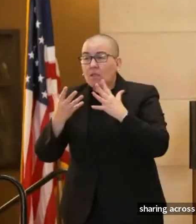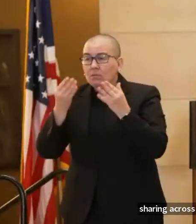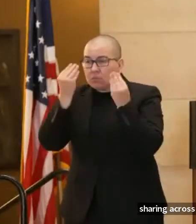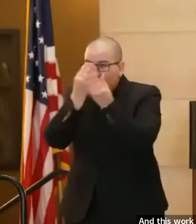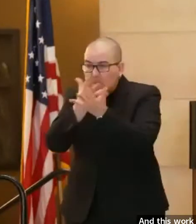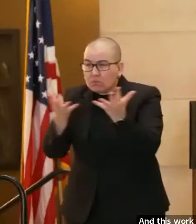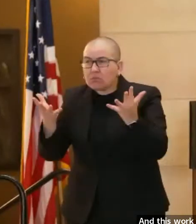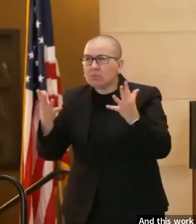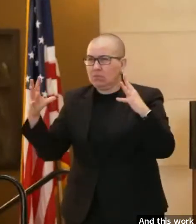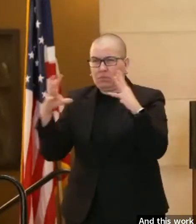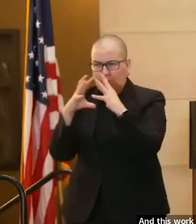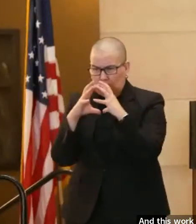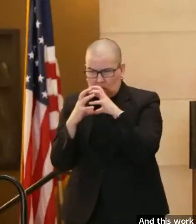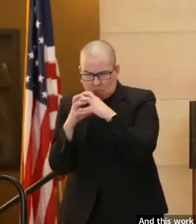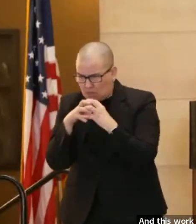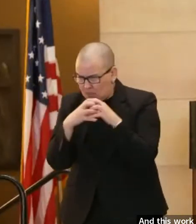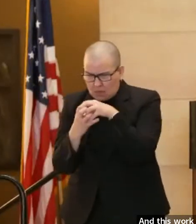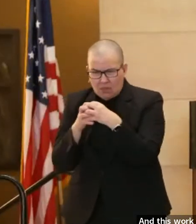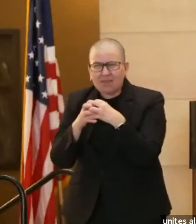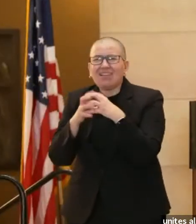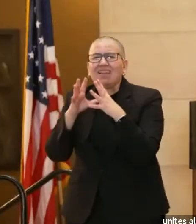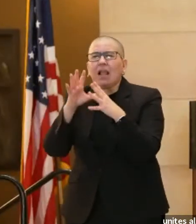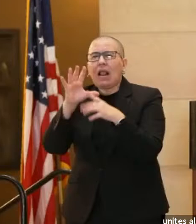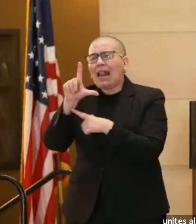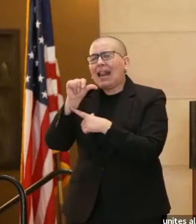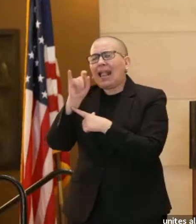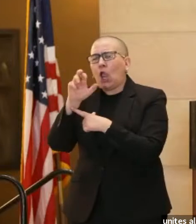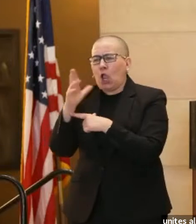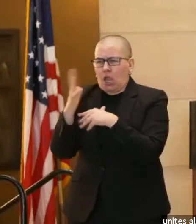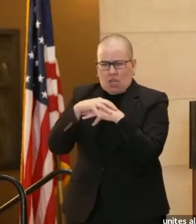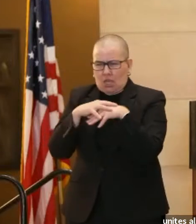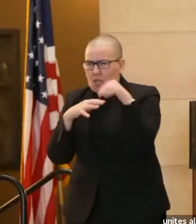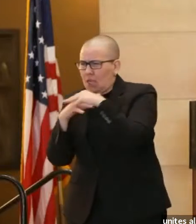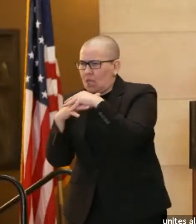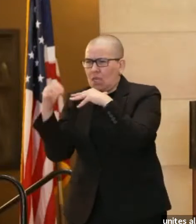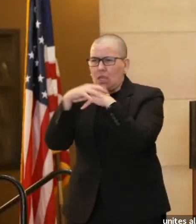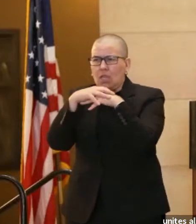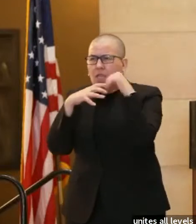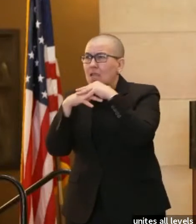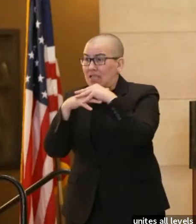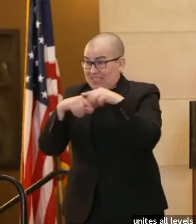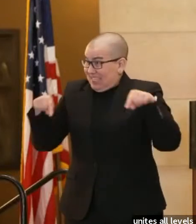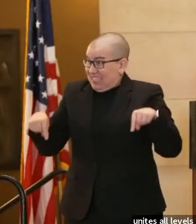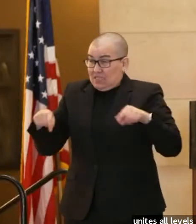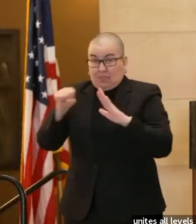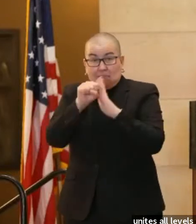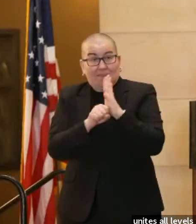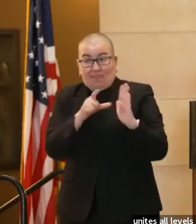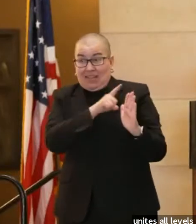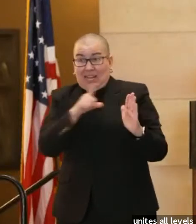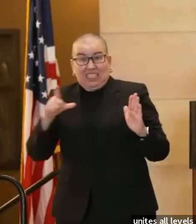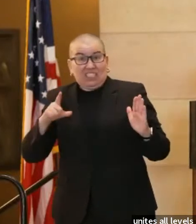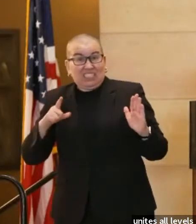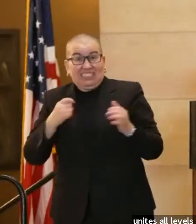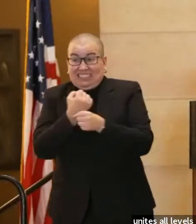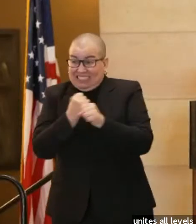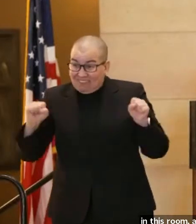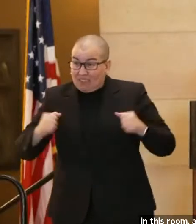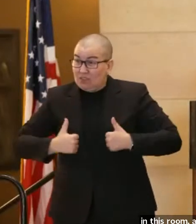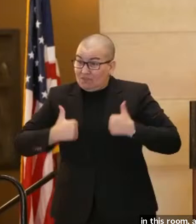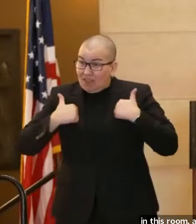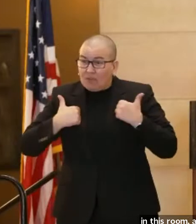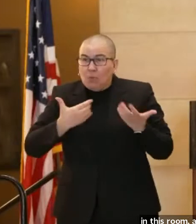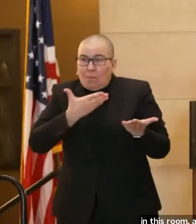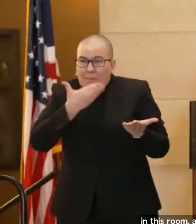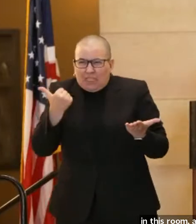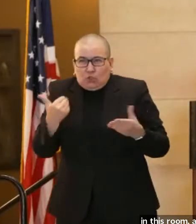unites all levels of government, many of which you see in this room, and our state's legislature to not only save lives, but to better serve